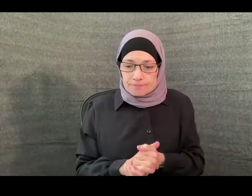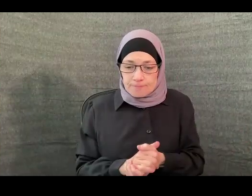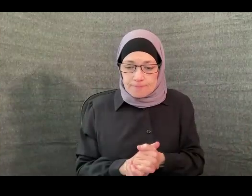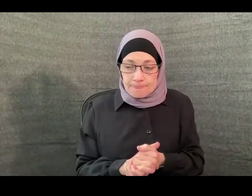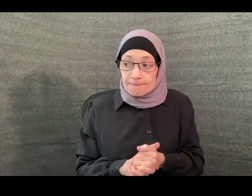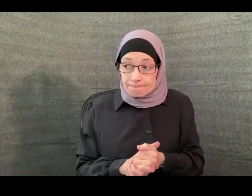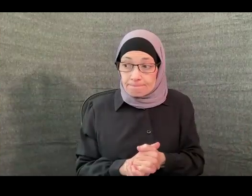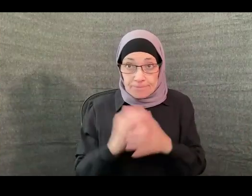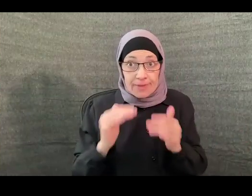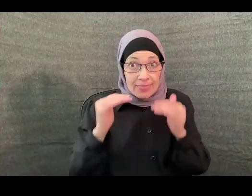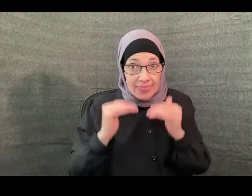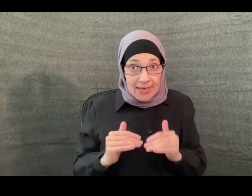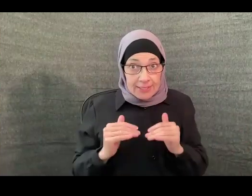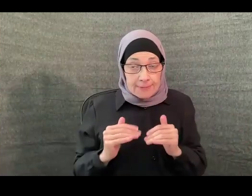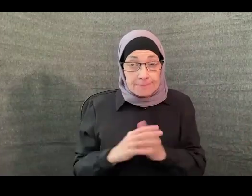Then,